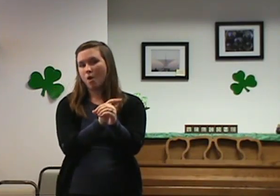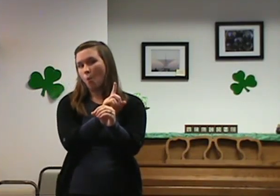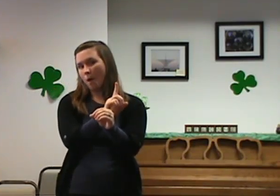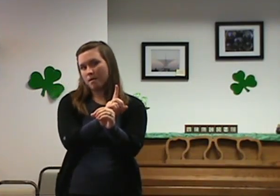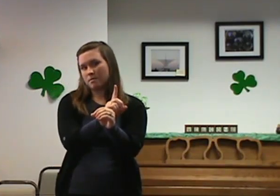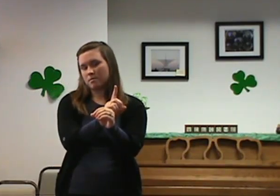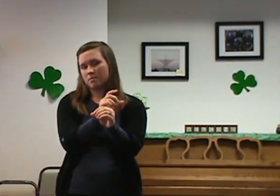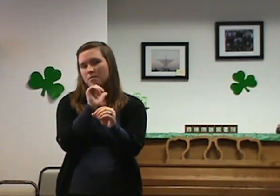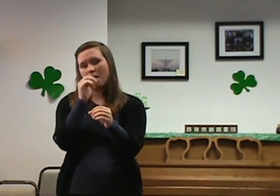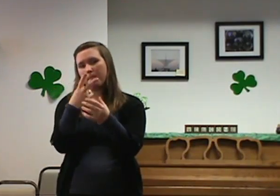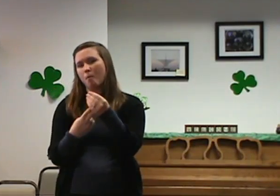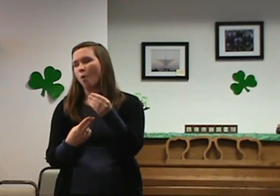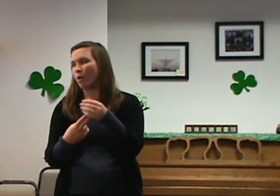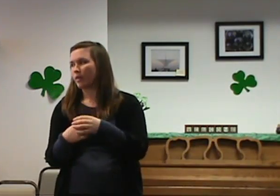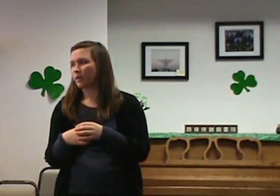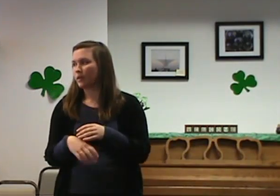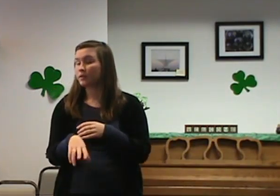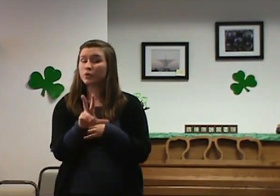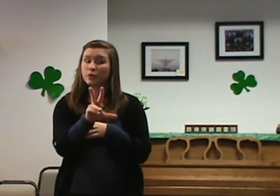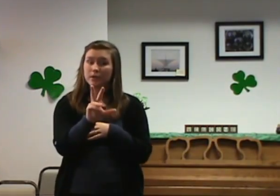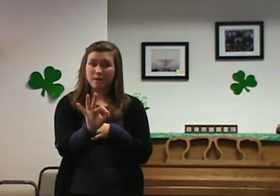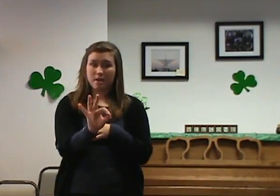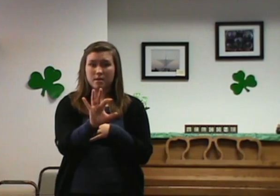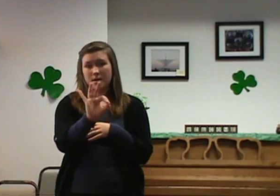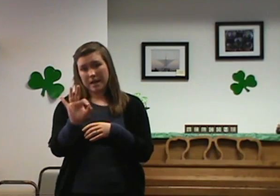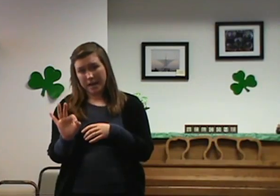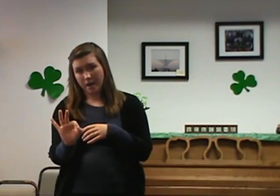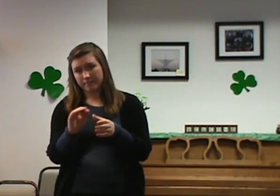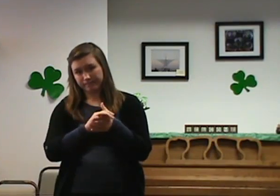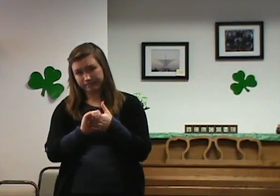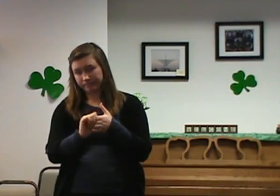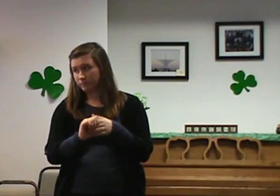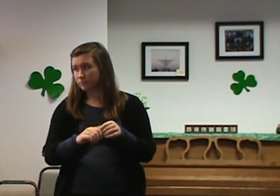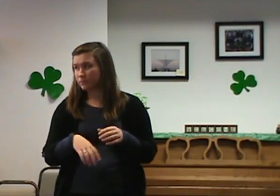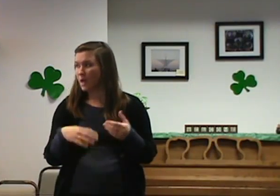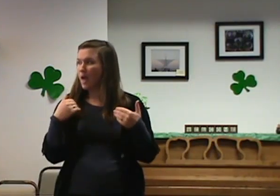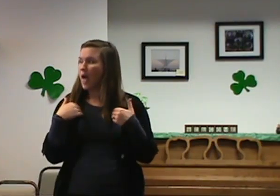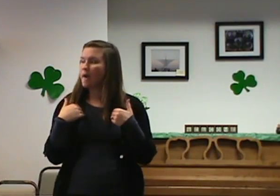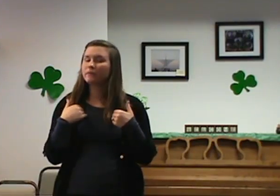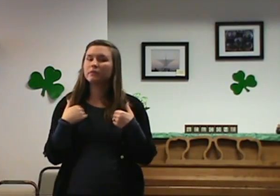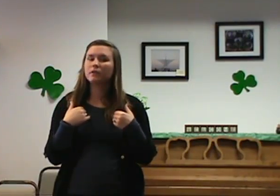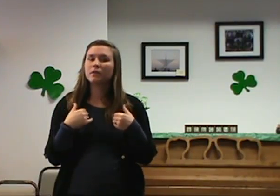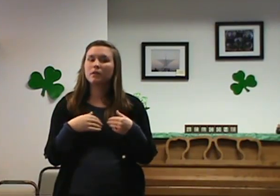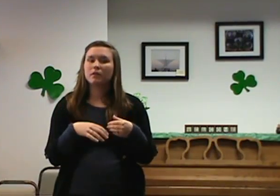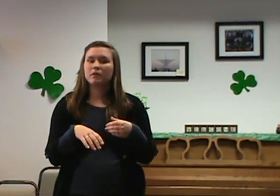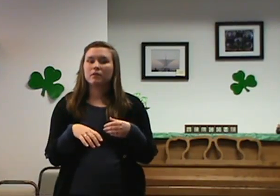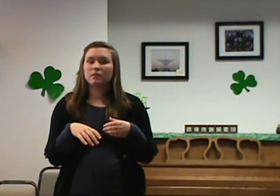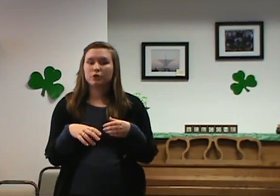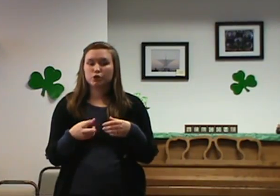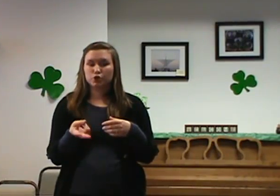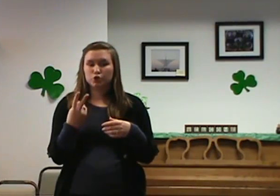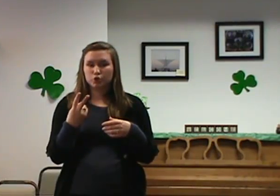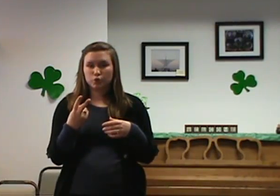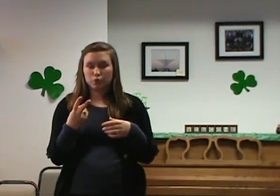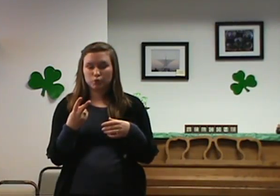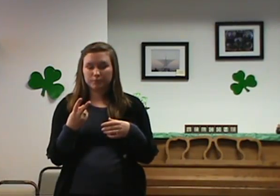have like TV glasses, or it's got like a double lens for people that need to sit that close, and even if that